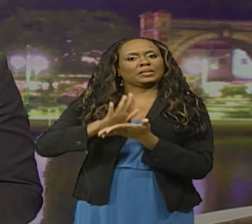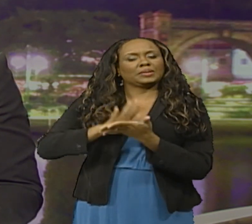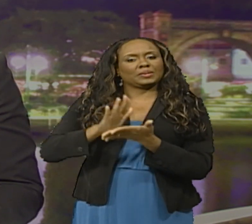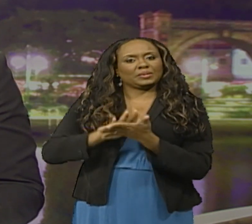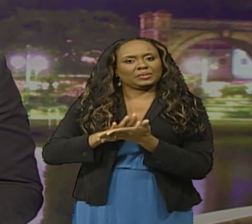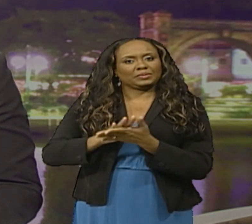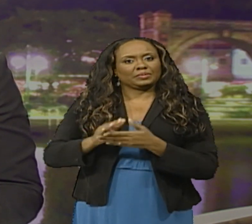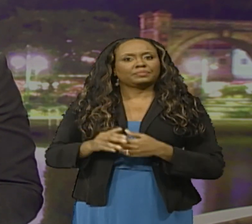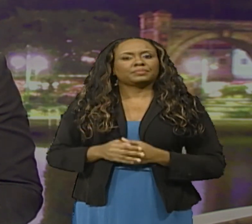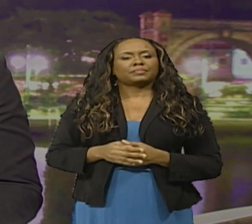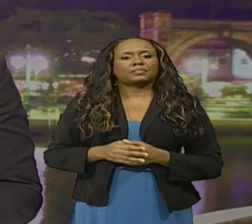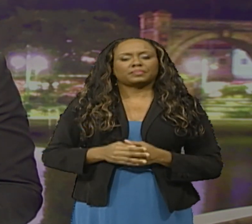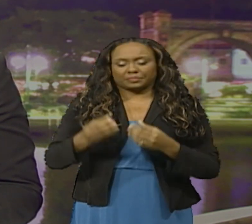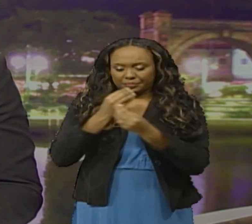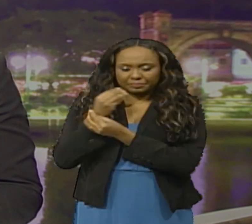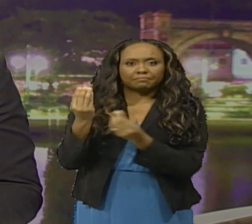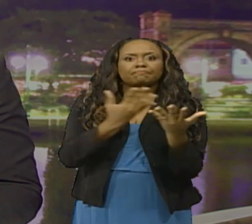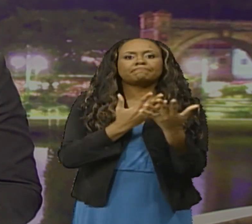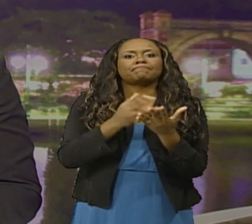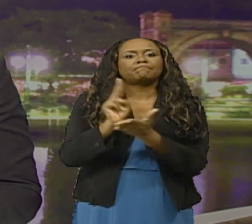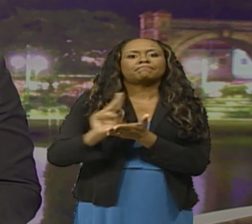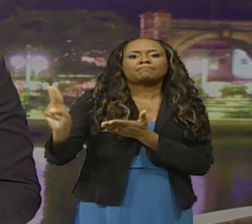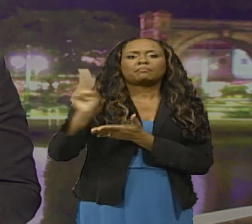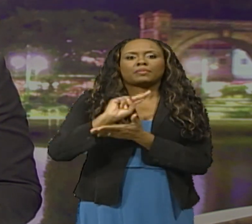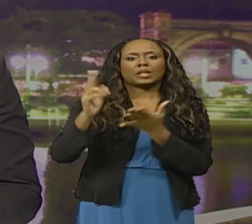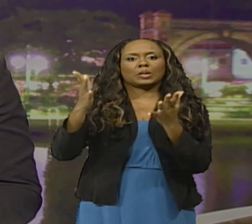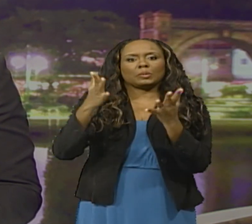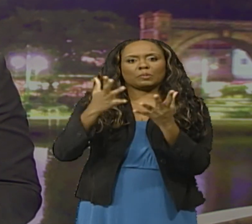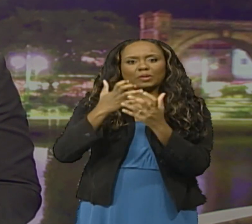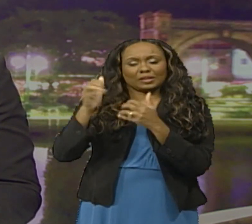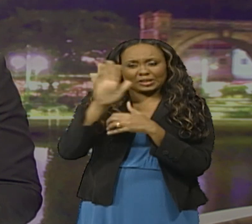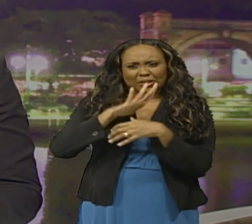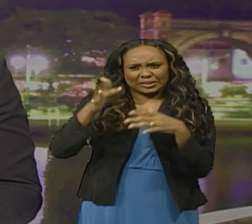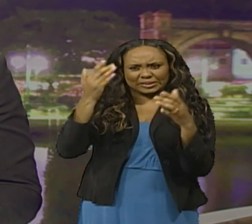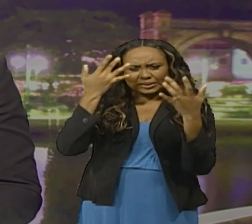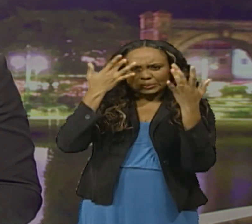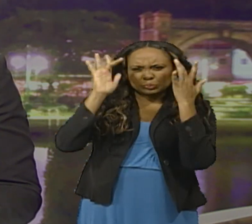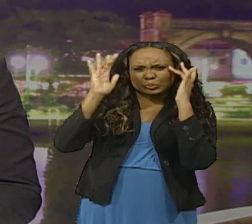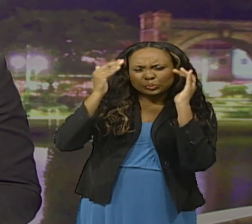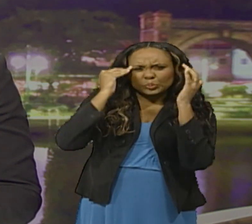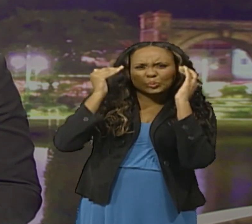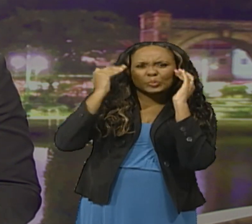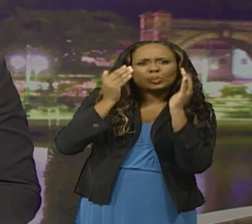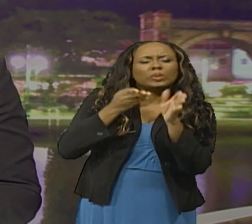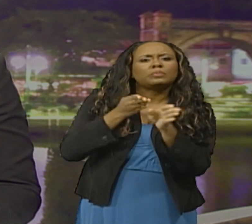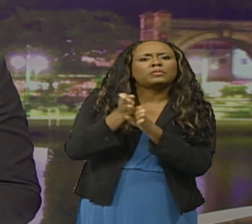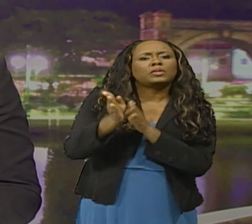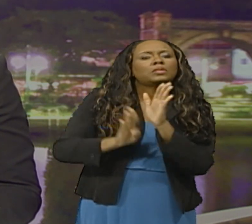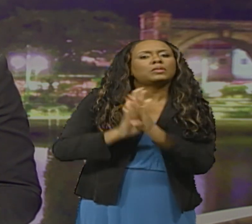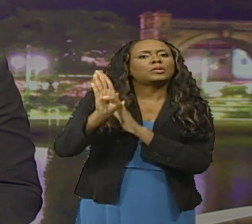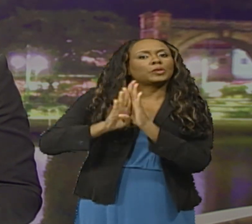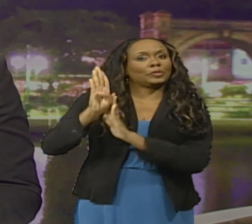session. She told them the UWI is there to advance their intellectual and professional growth.